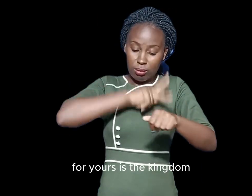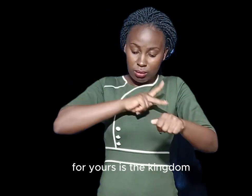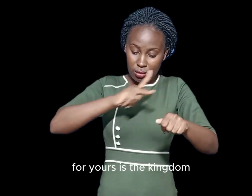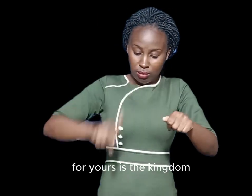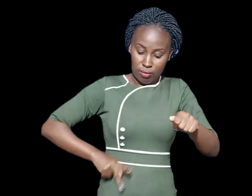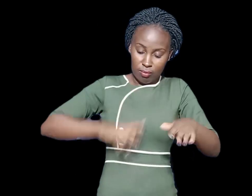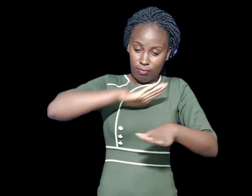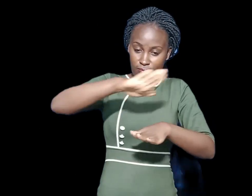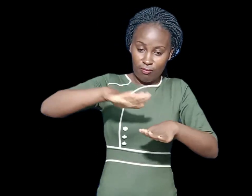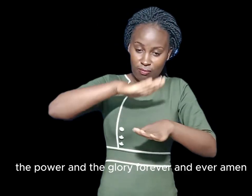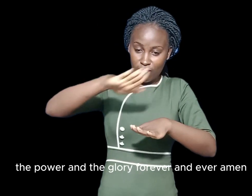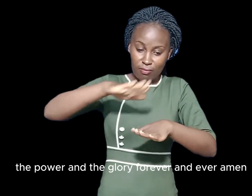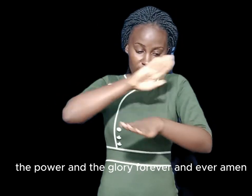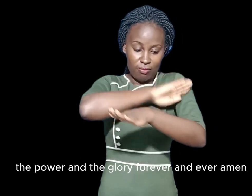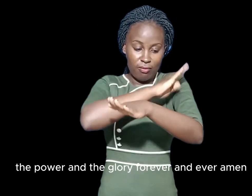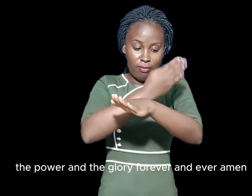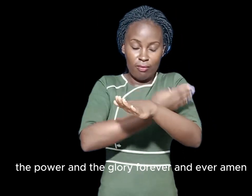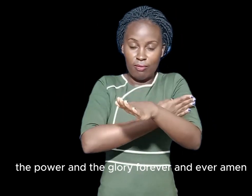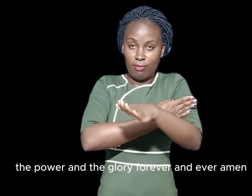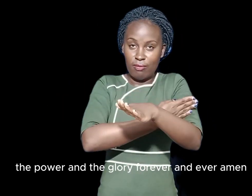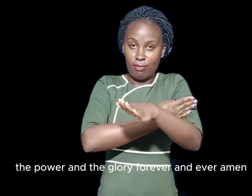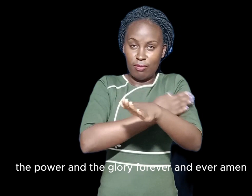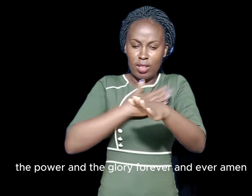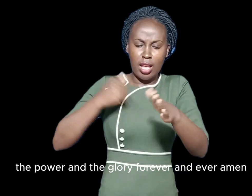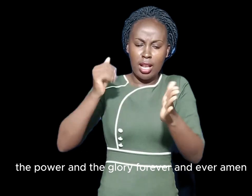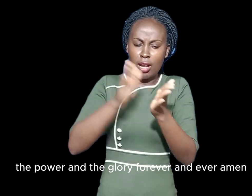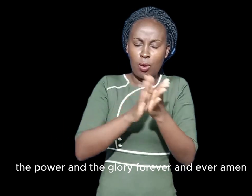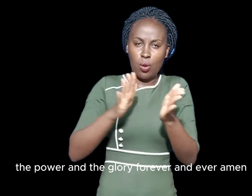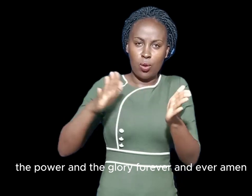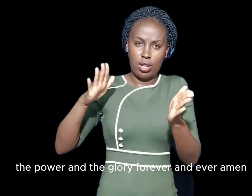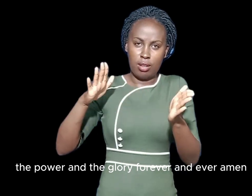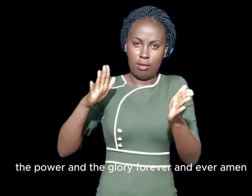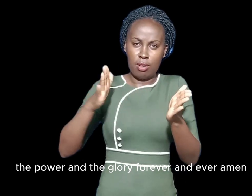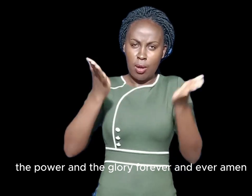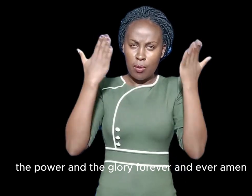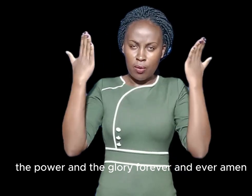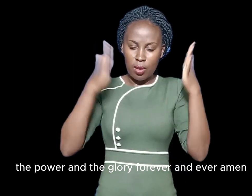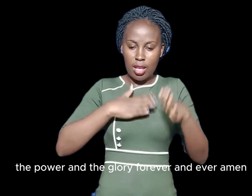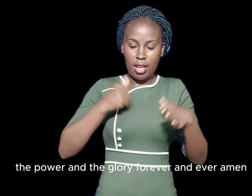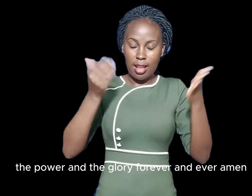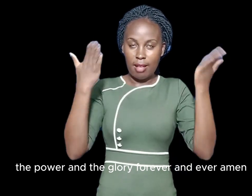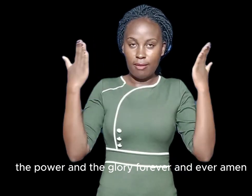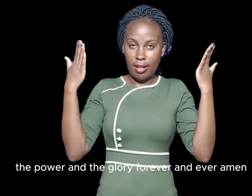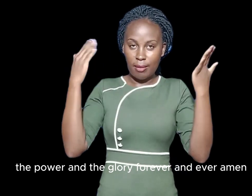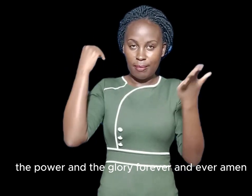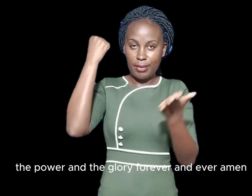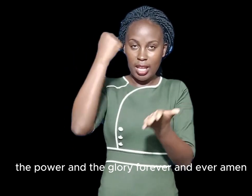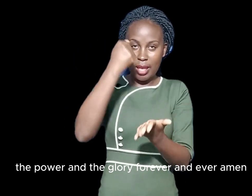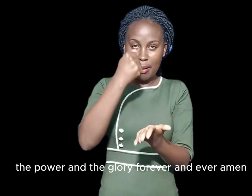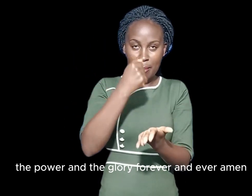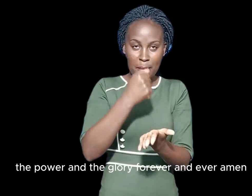The power And the glory Forever and ever Amen